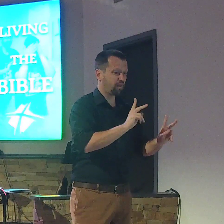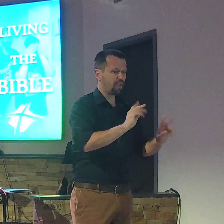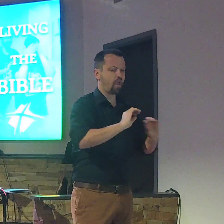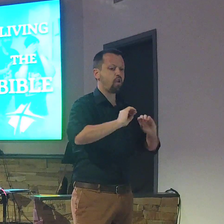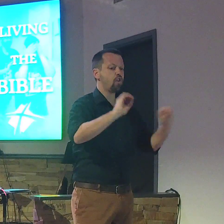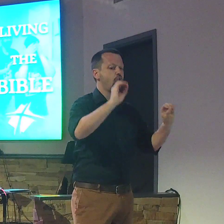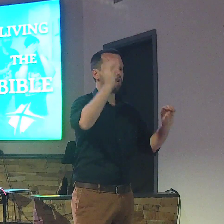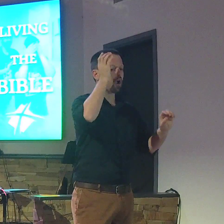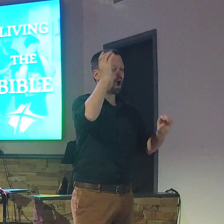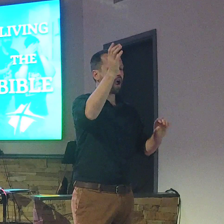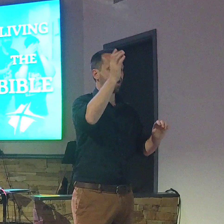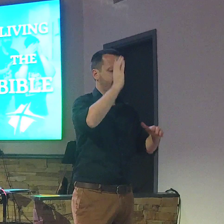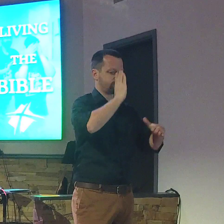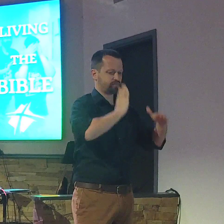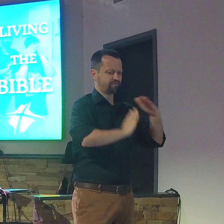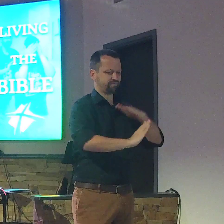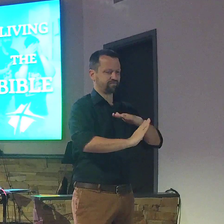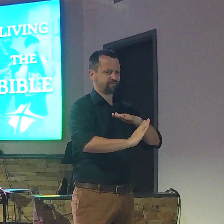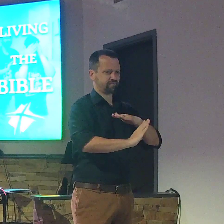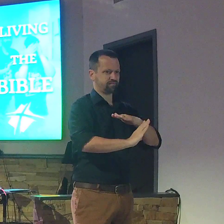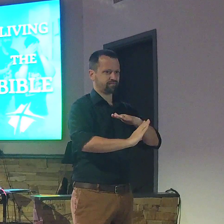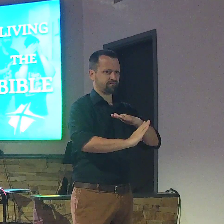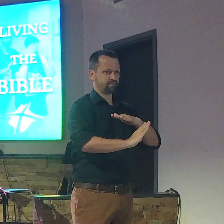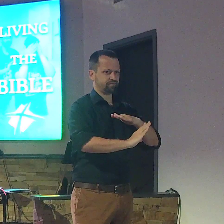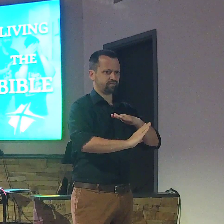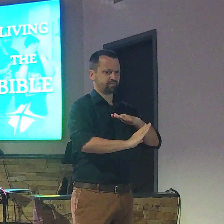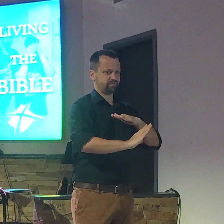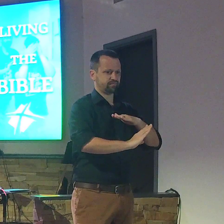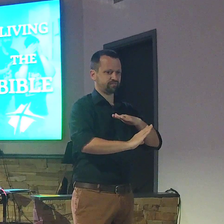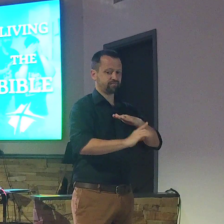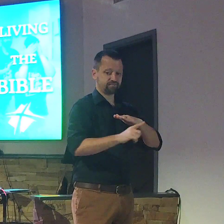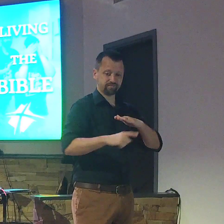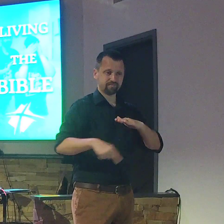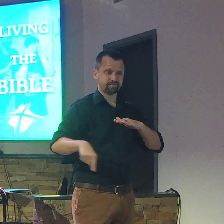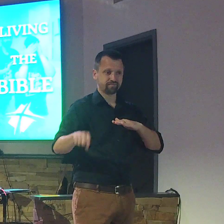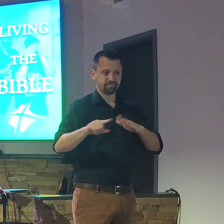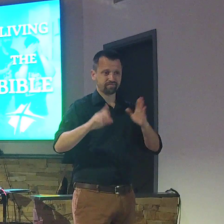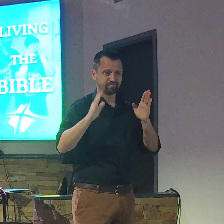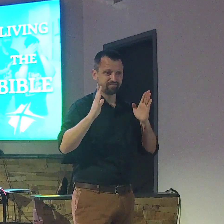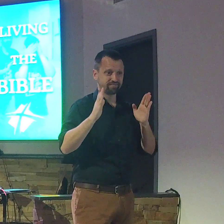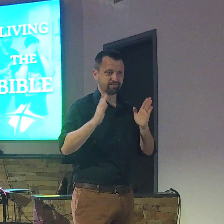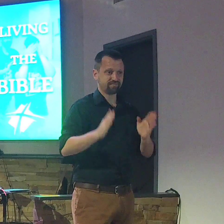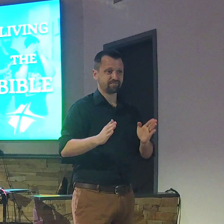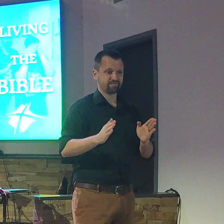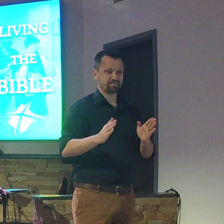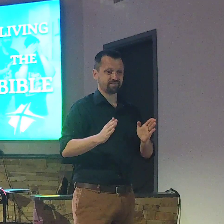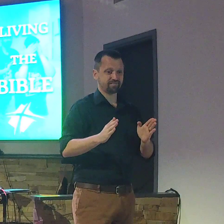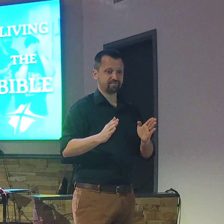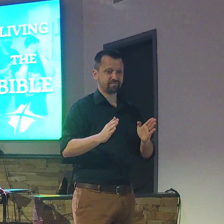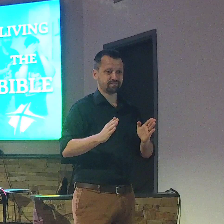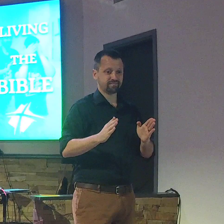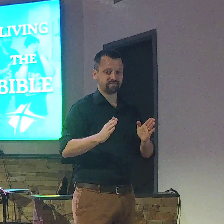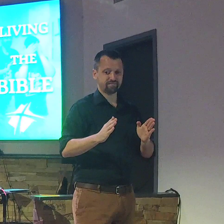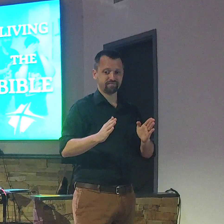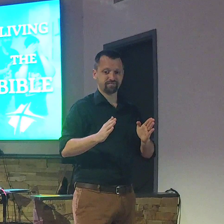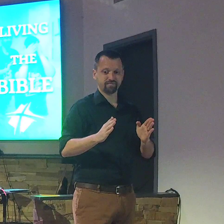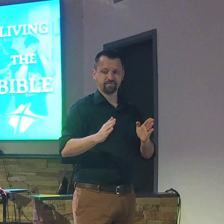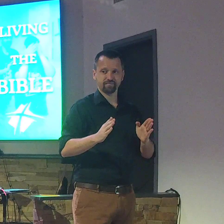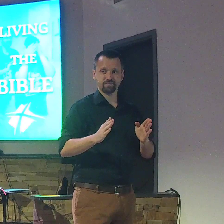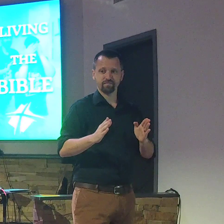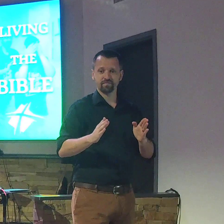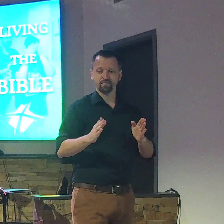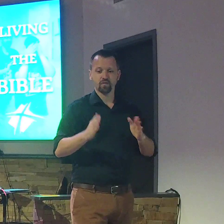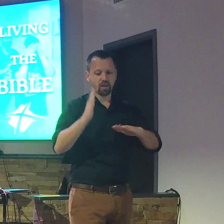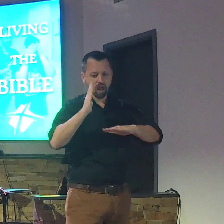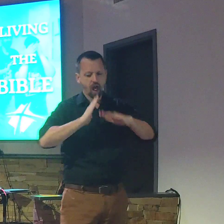concept of humility. To them, the person that placed others ahead of themselves was seen as a coward, and